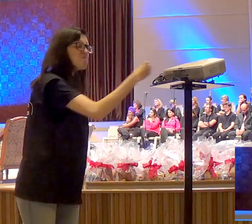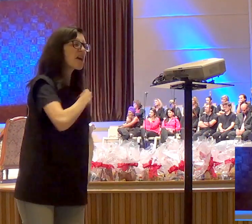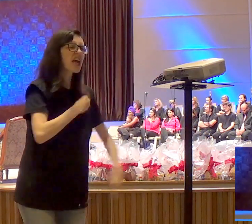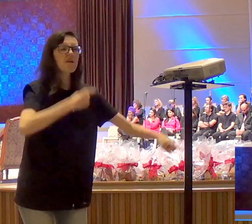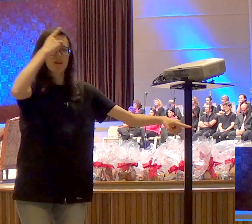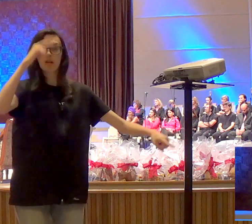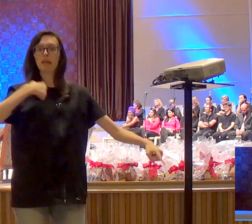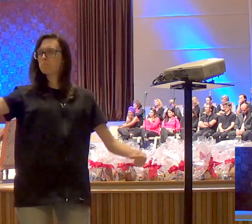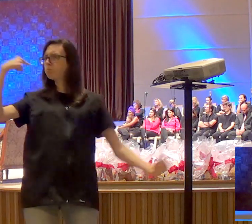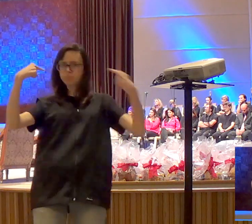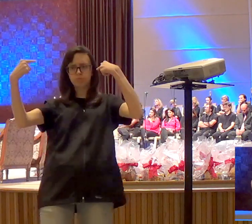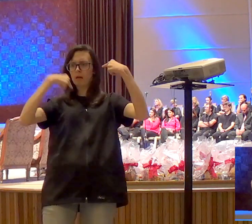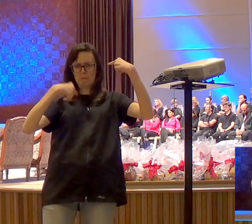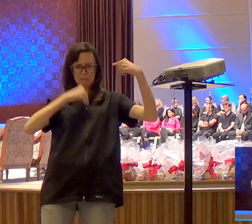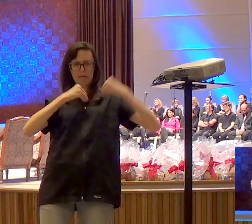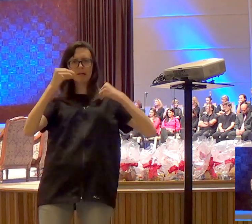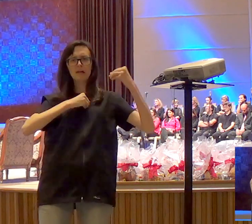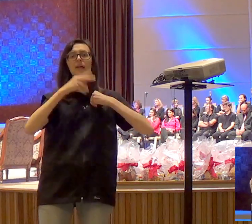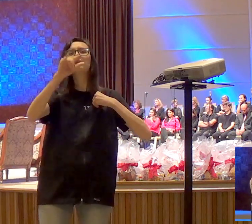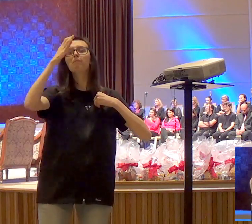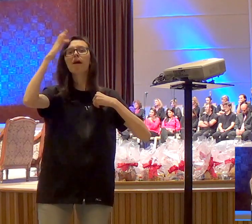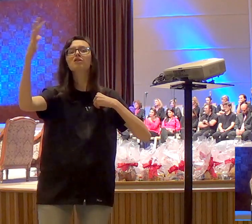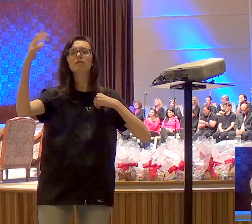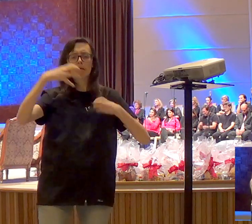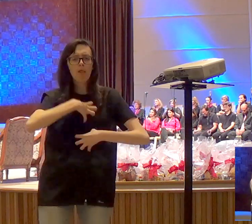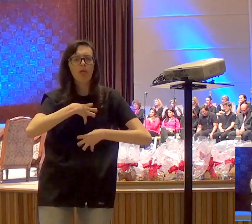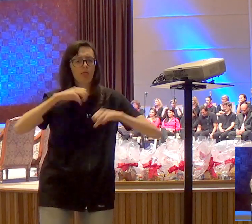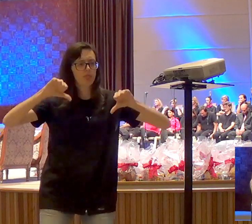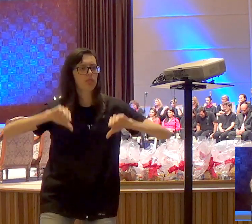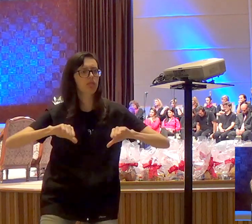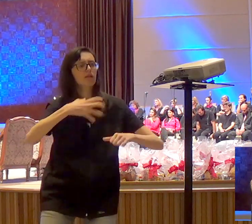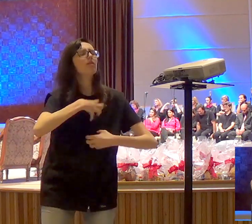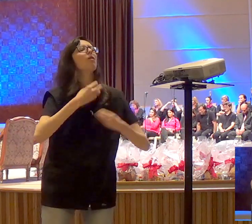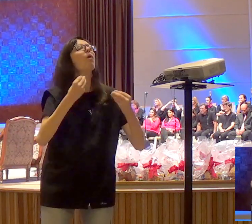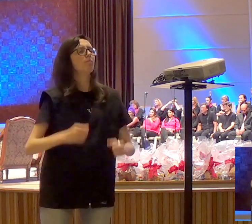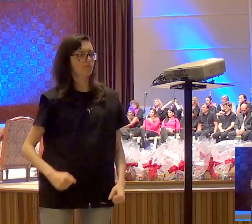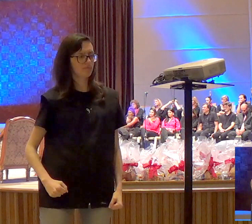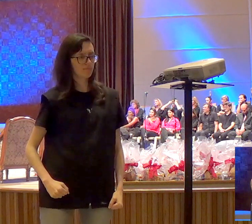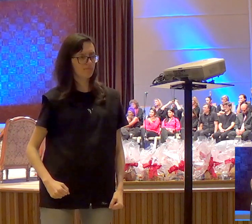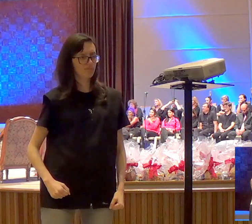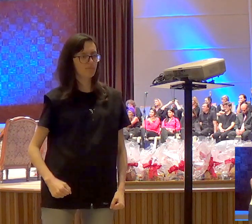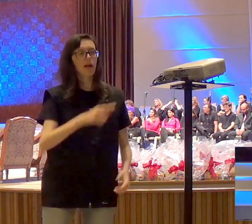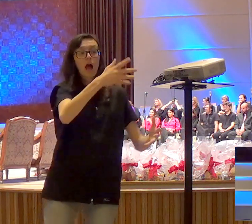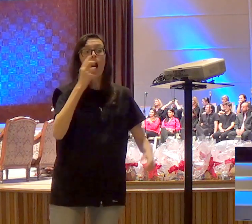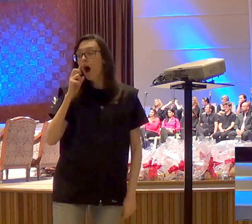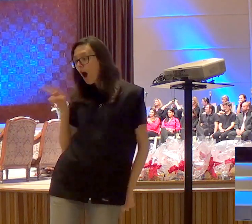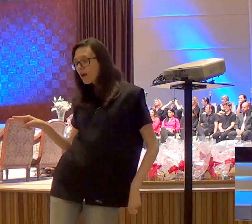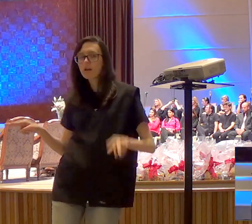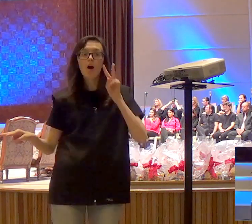Turn to your neighbor and take 5 seconds to say what it would be like if you were only known for the worst thing you've ever done. Vira para o seu amigo